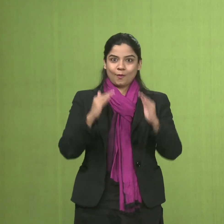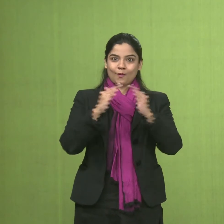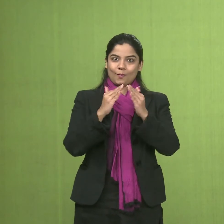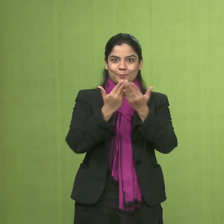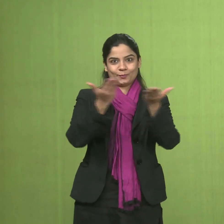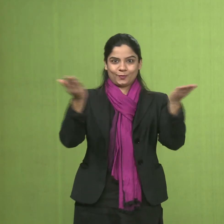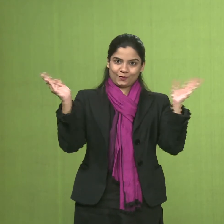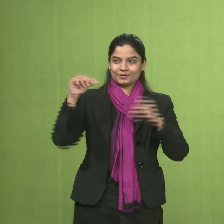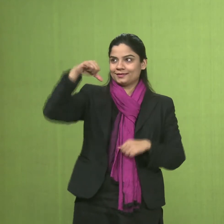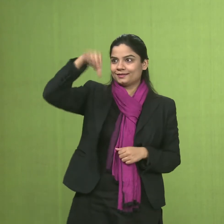Let's discuss the next points.